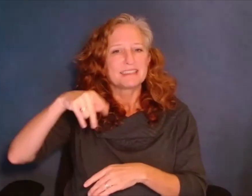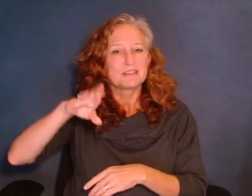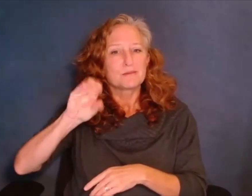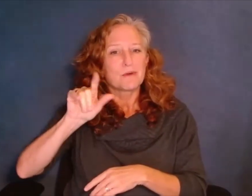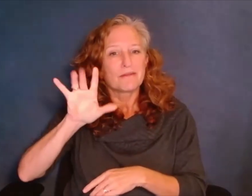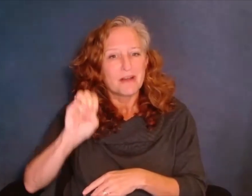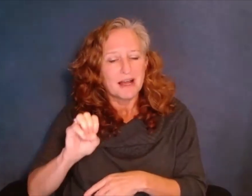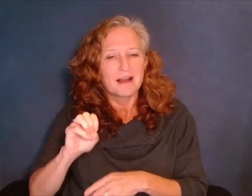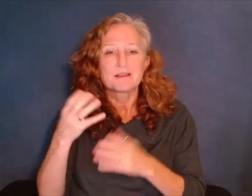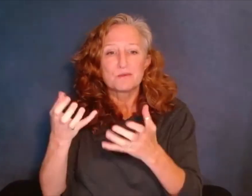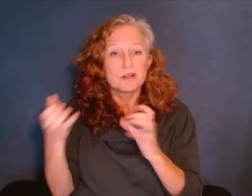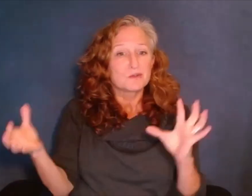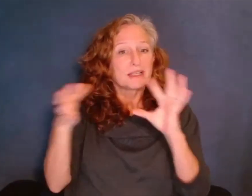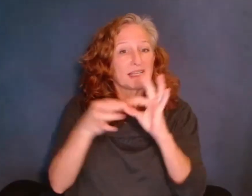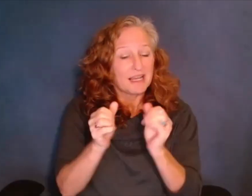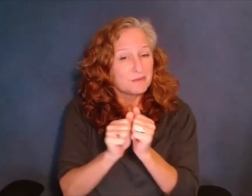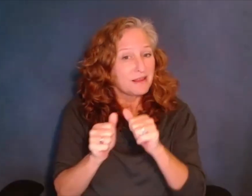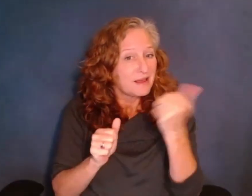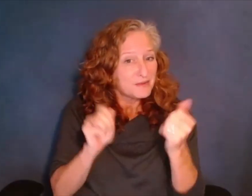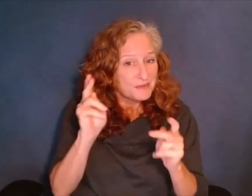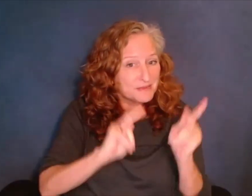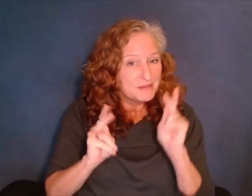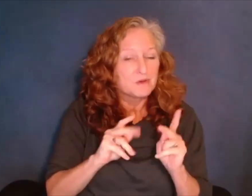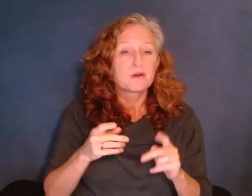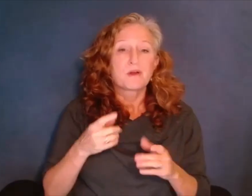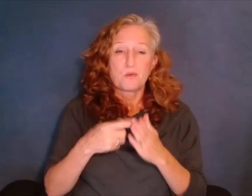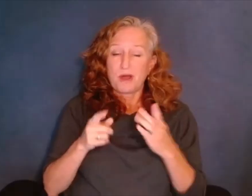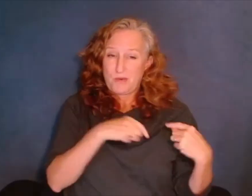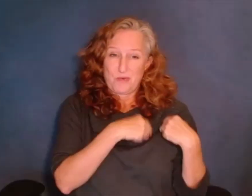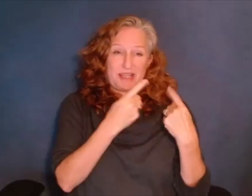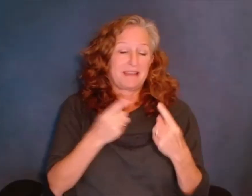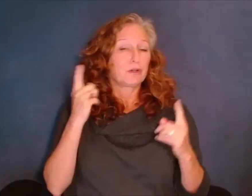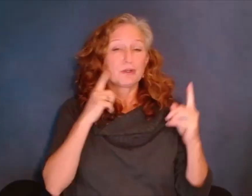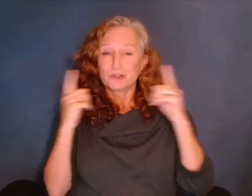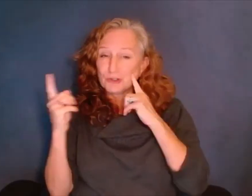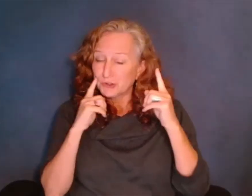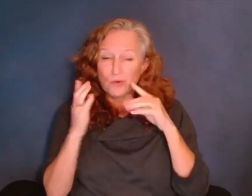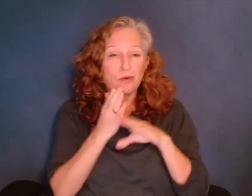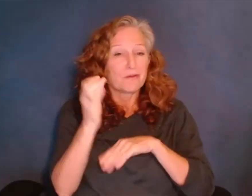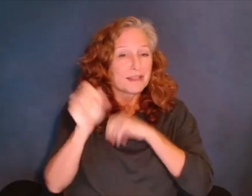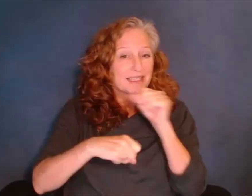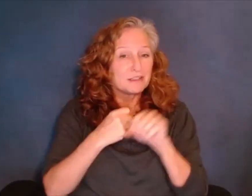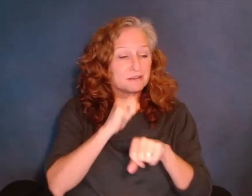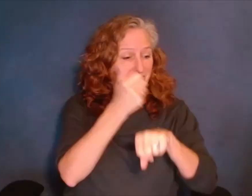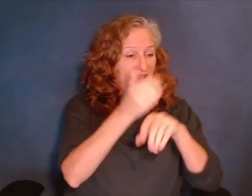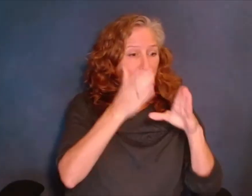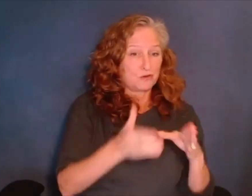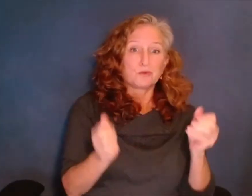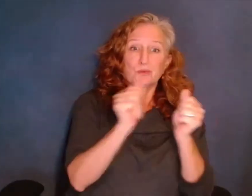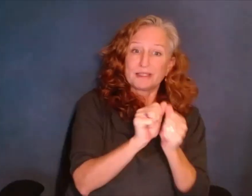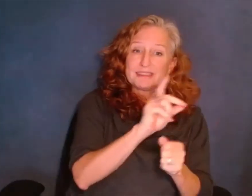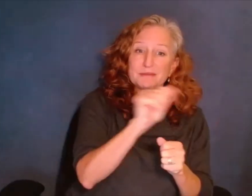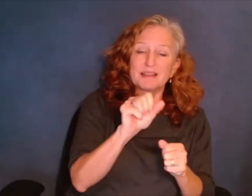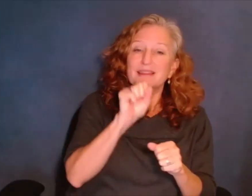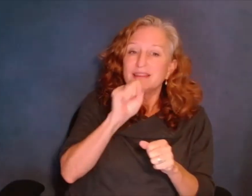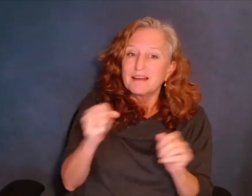creation tool. I do also, this is not as budget friendly, but we do also use Adobe Premiere Pro and Premiere Pro Rush, which is their sort of